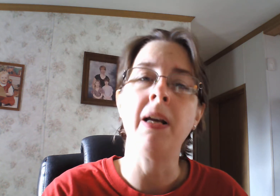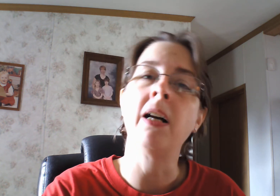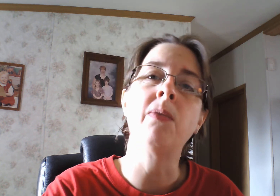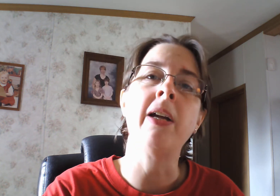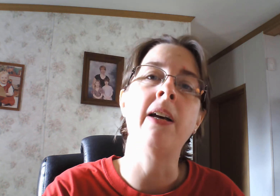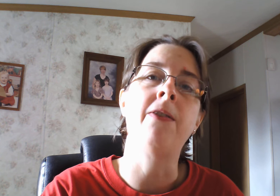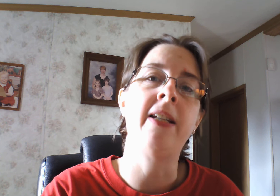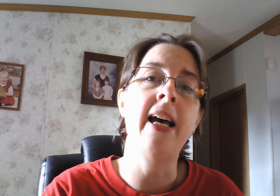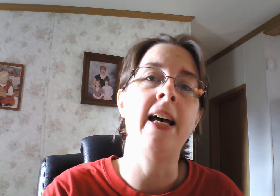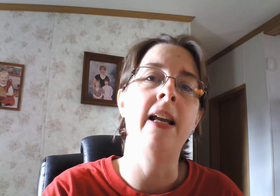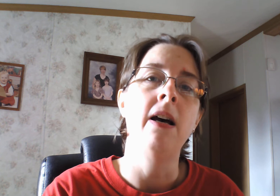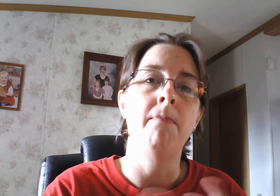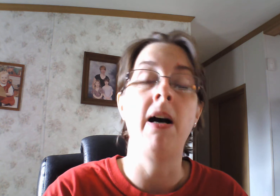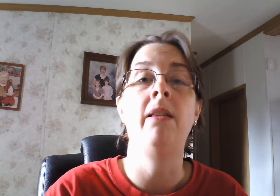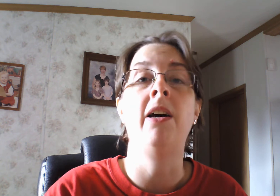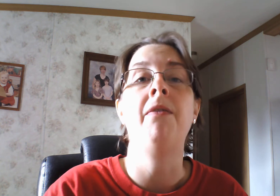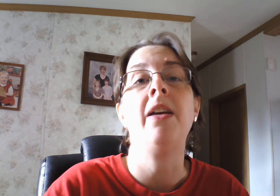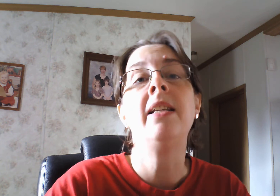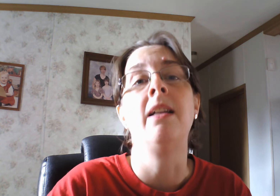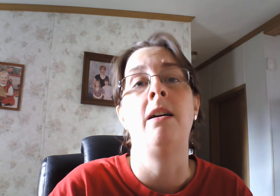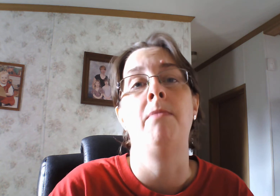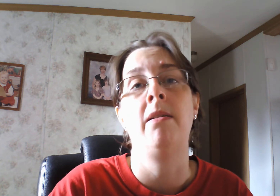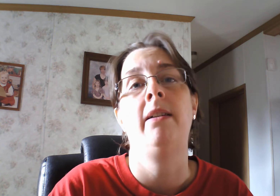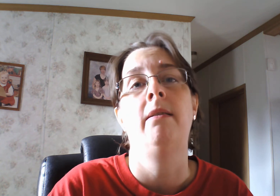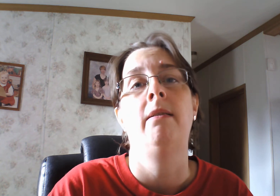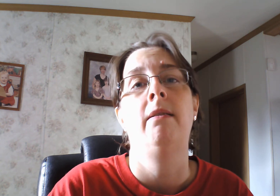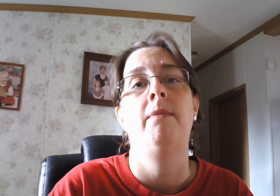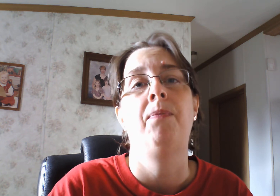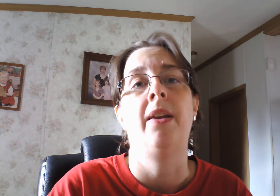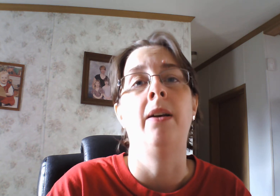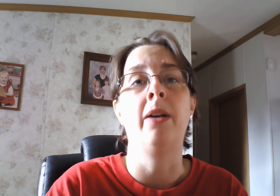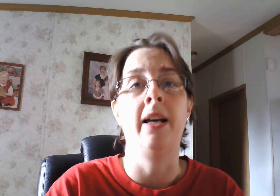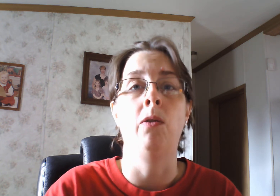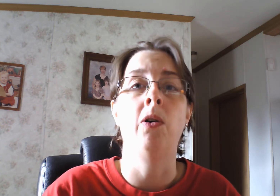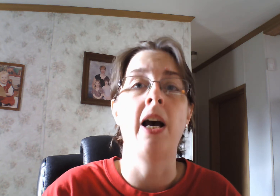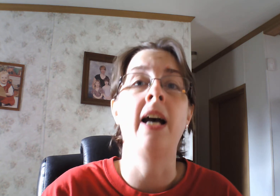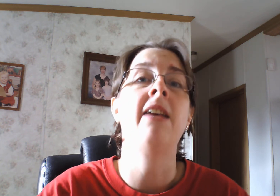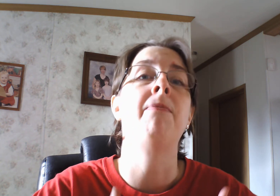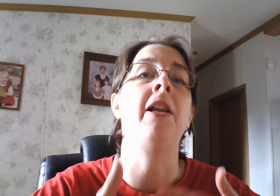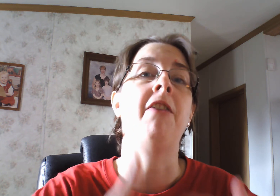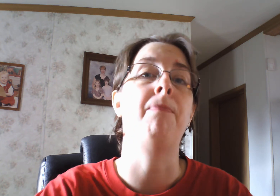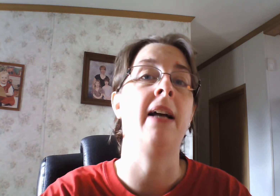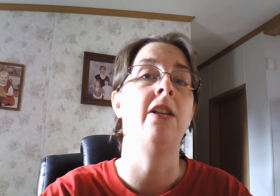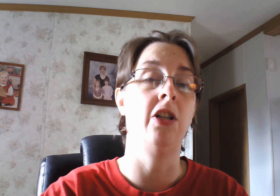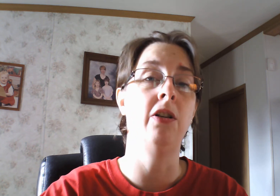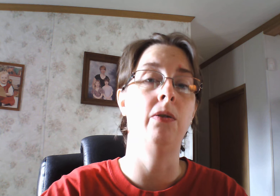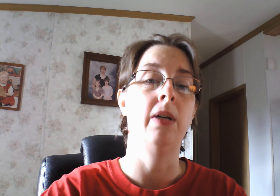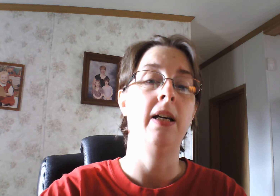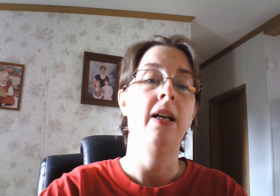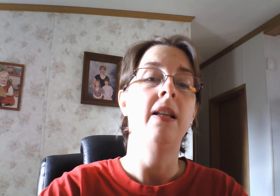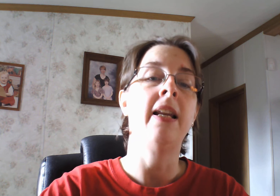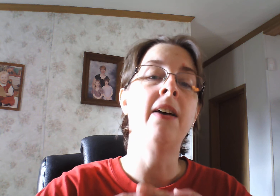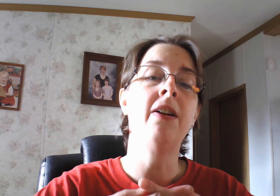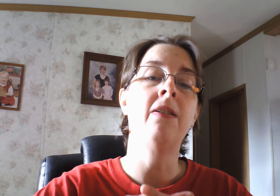because we have said, my life is not mine. Okay, Lord, I give my life back to you. Now there are